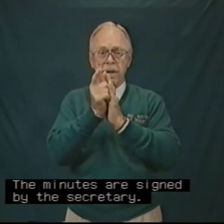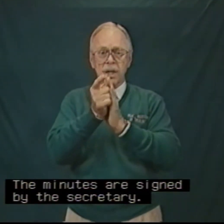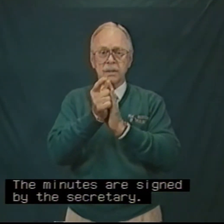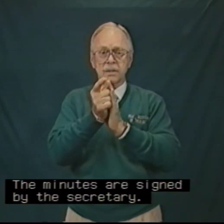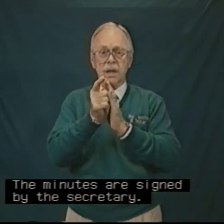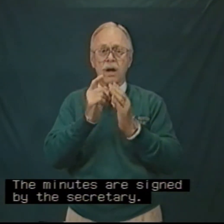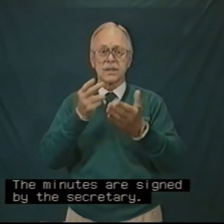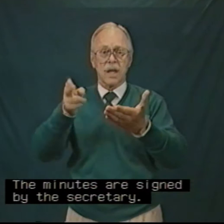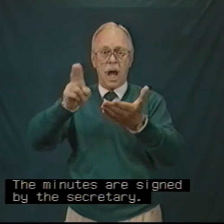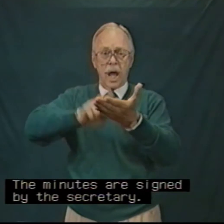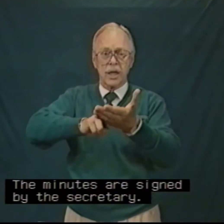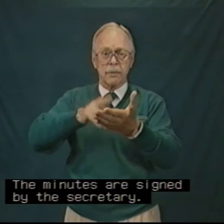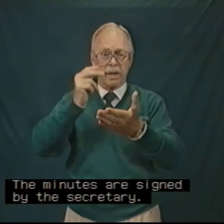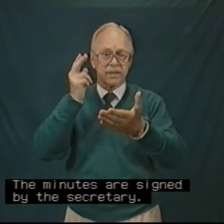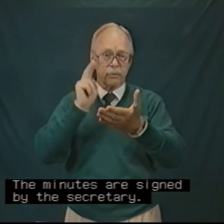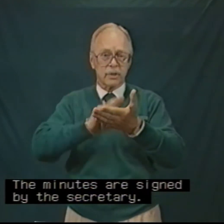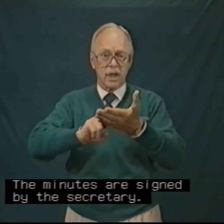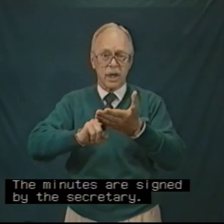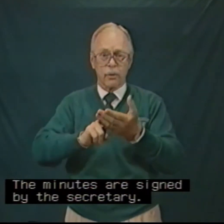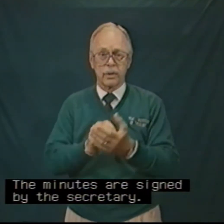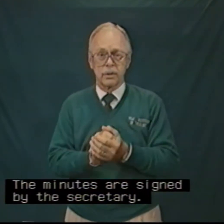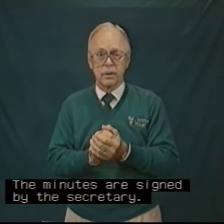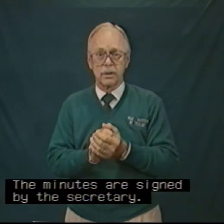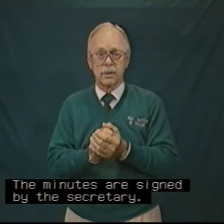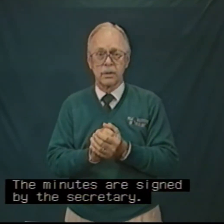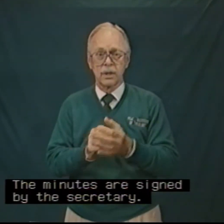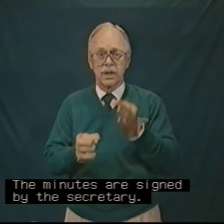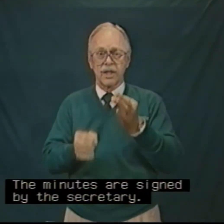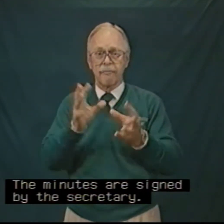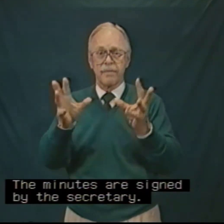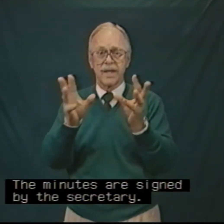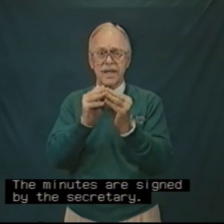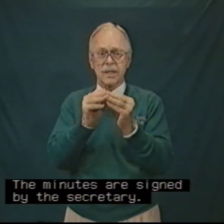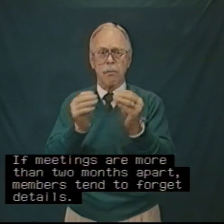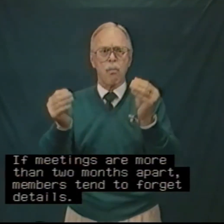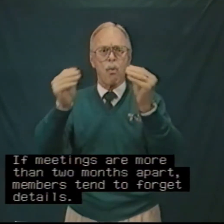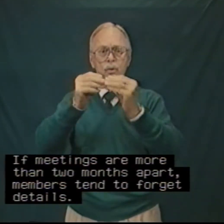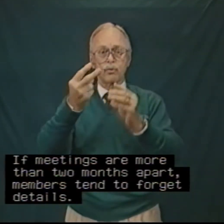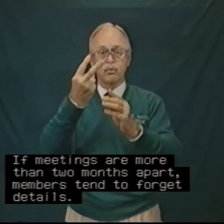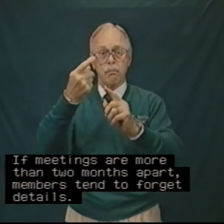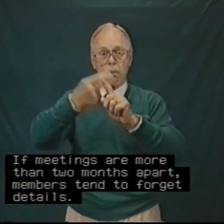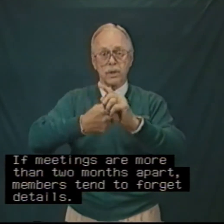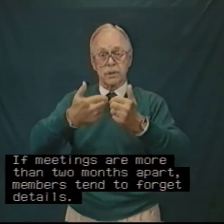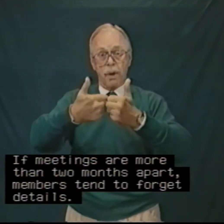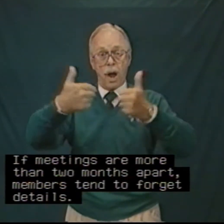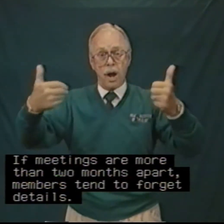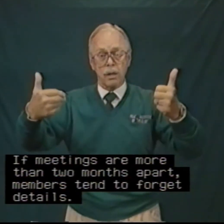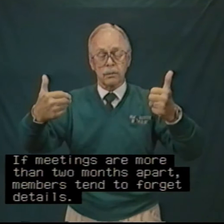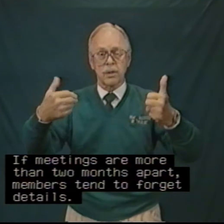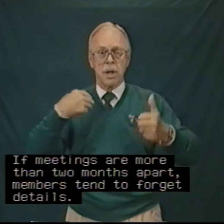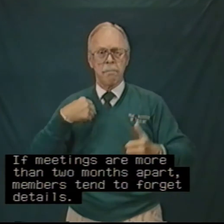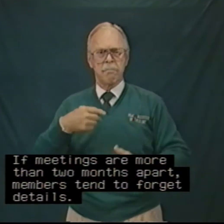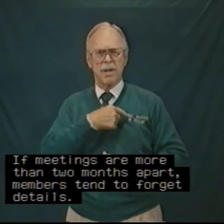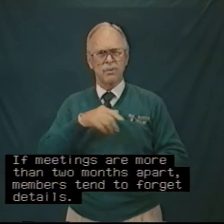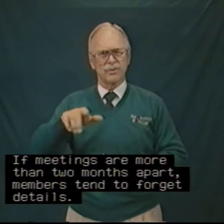apart, members tend to forget details. In this case, it is a good idea to select two or three reviewers